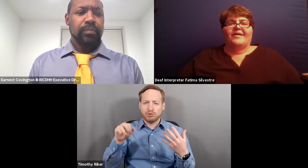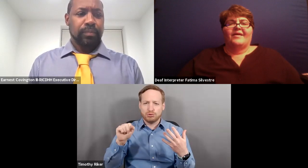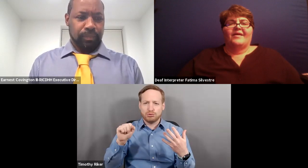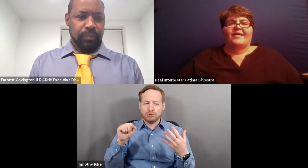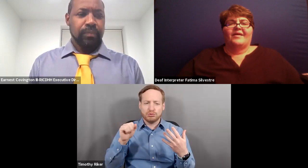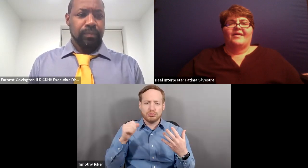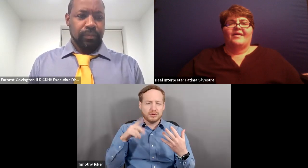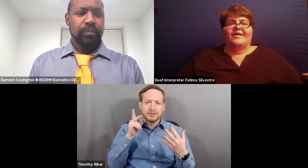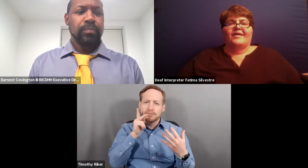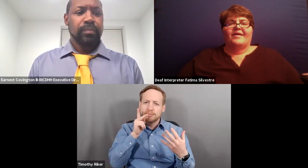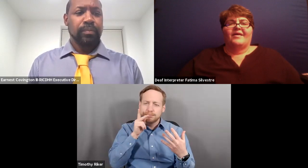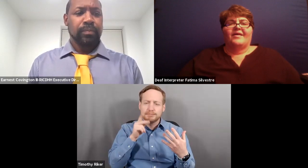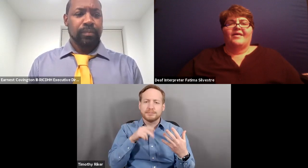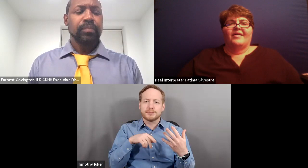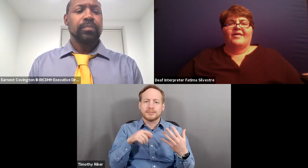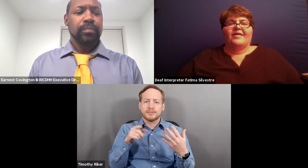Kimberly Marthers.